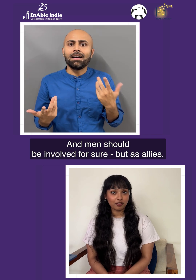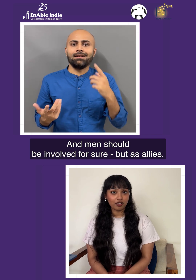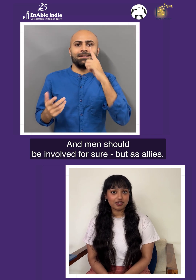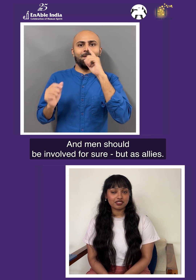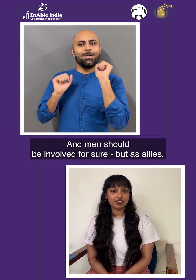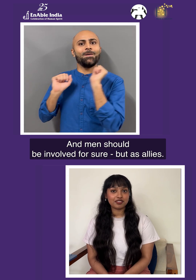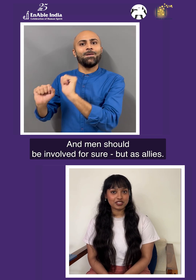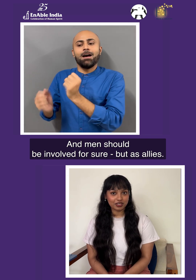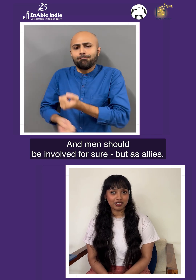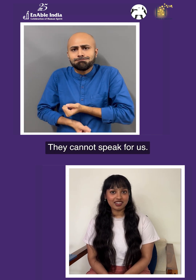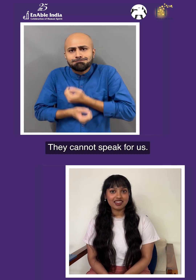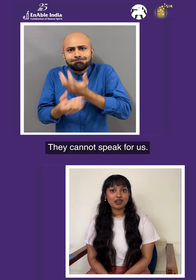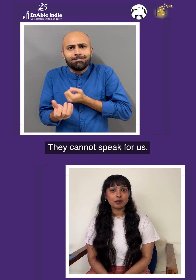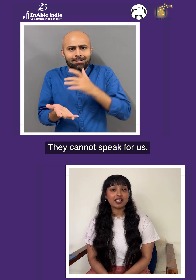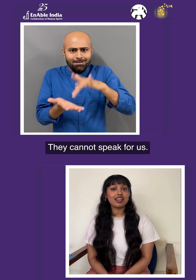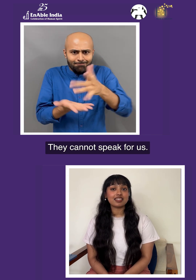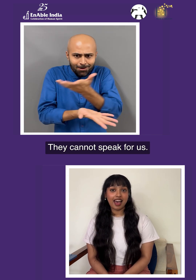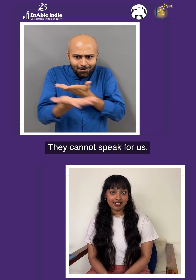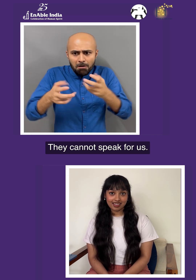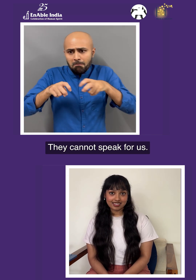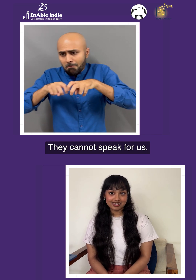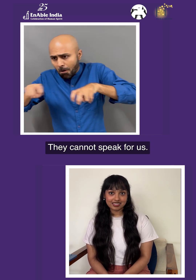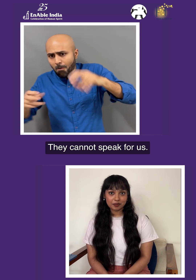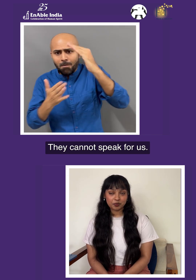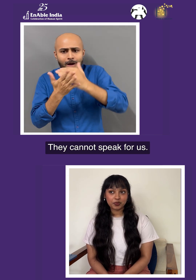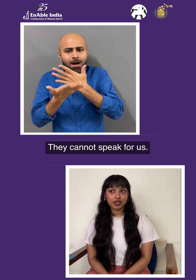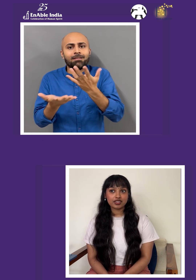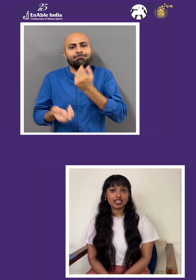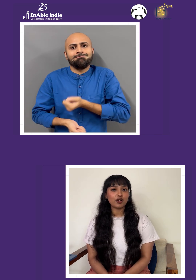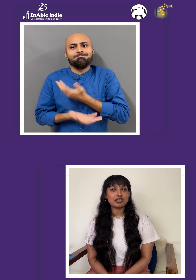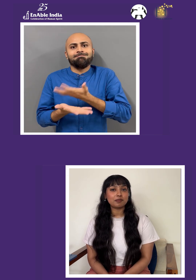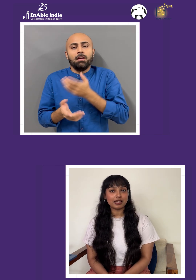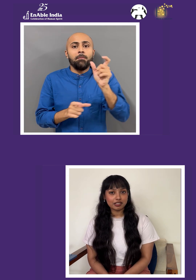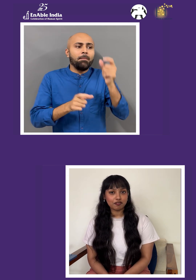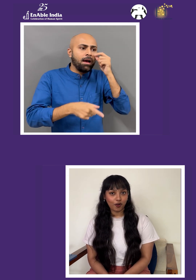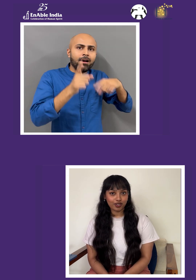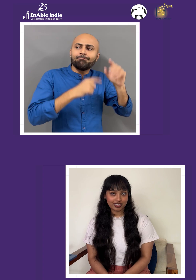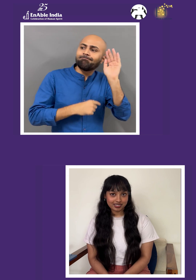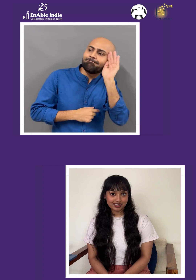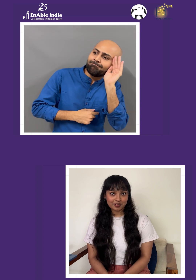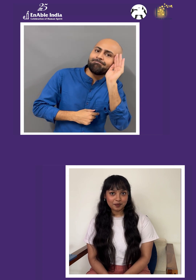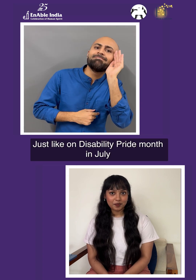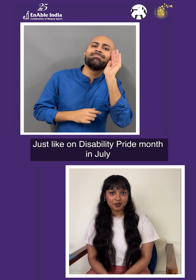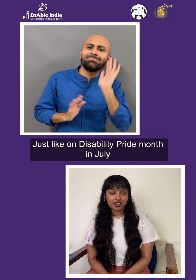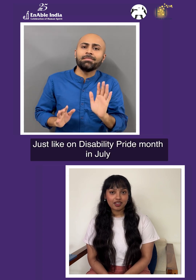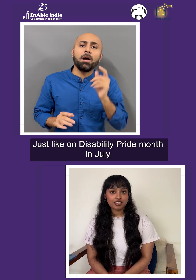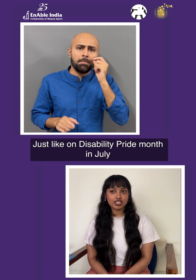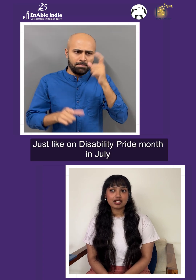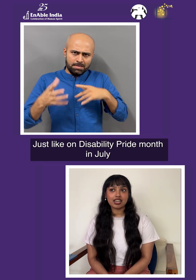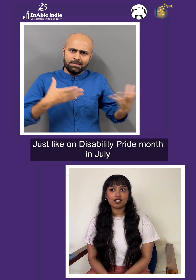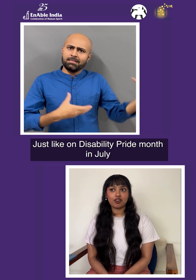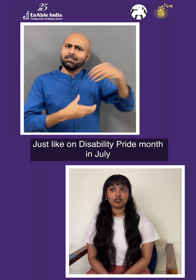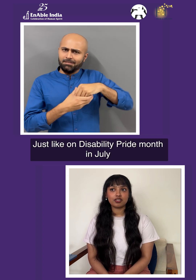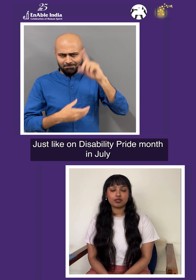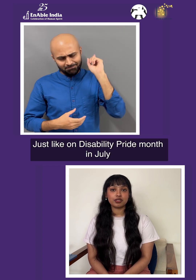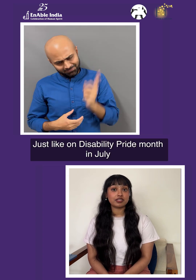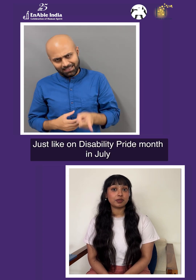involved for sure, but as allies, they cannot speak for us. Just like on